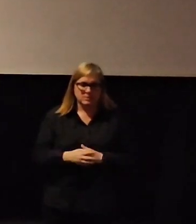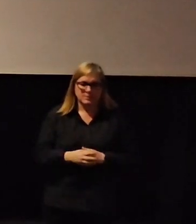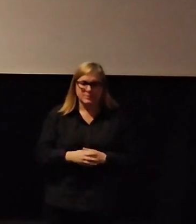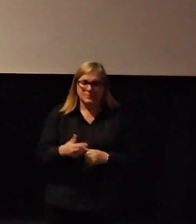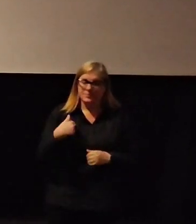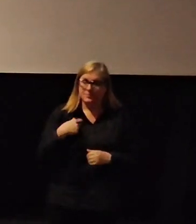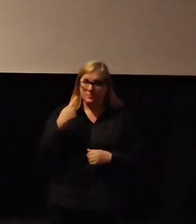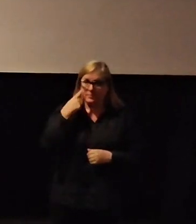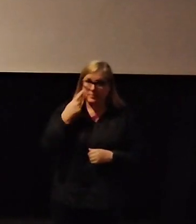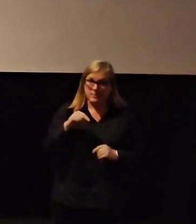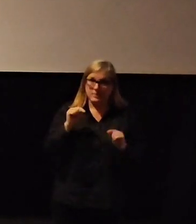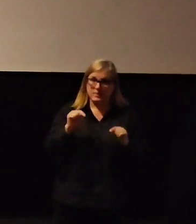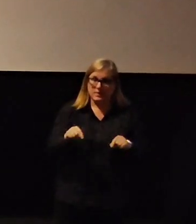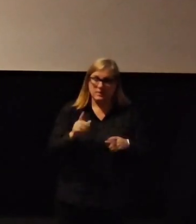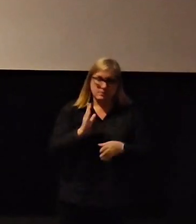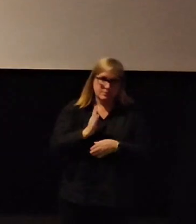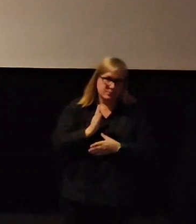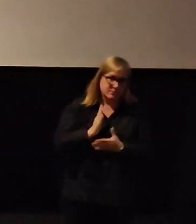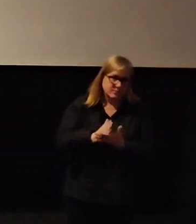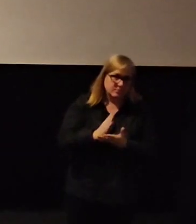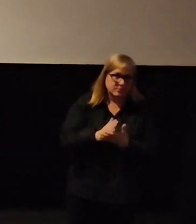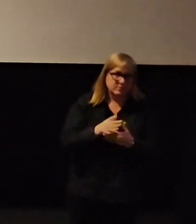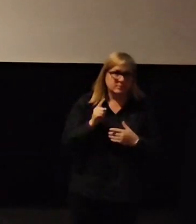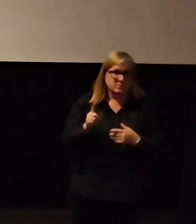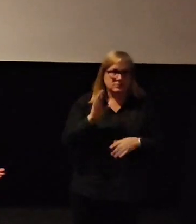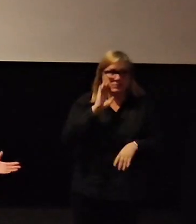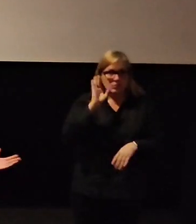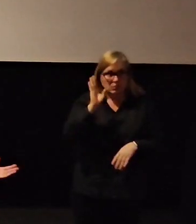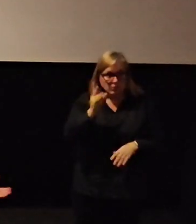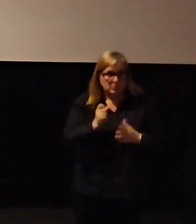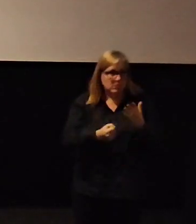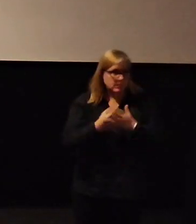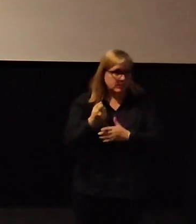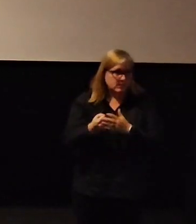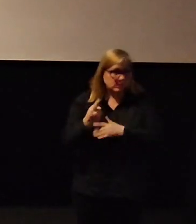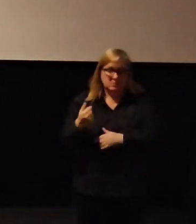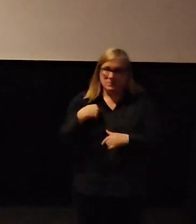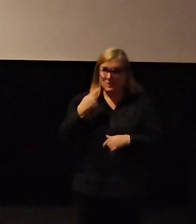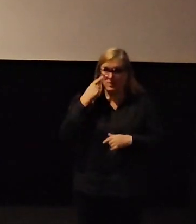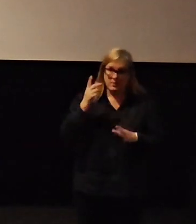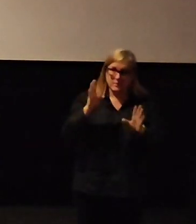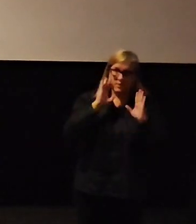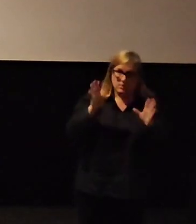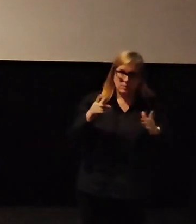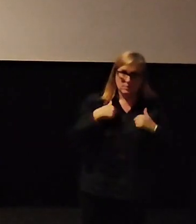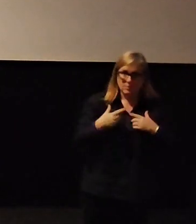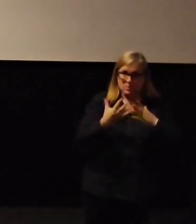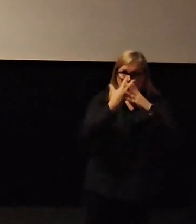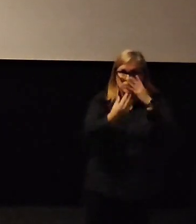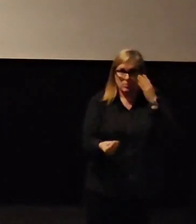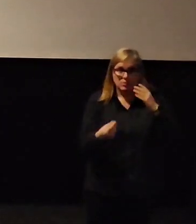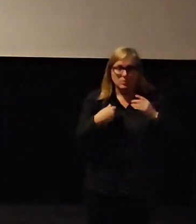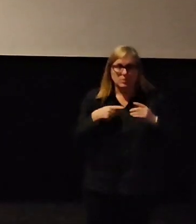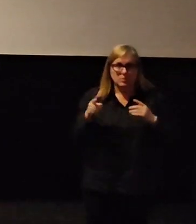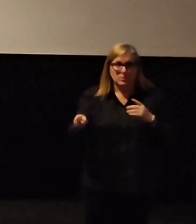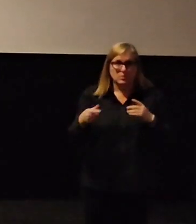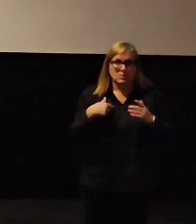a kaleidoscope of talks and events. I just think it's fabulous. I'm completely captivated